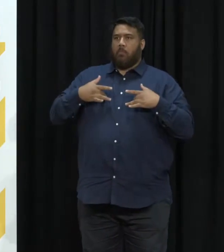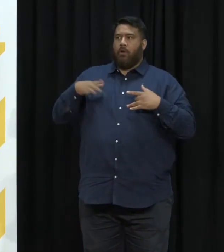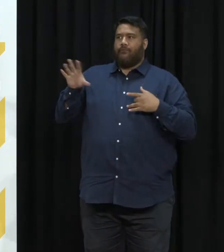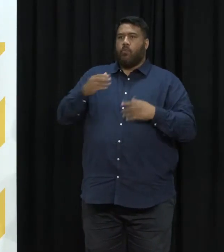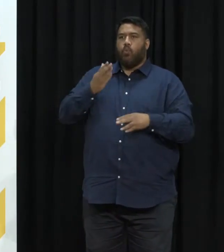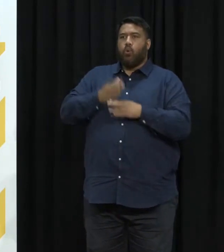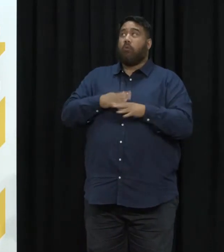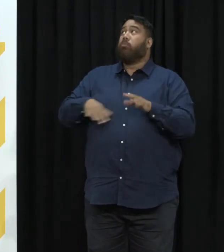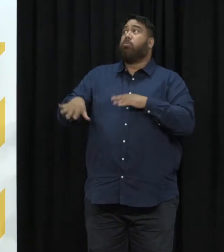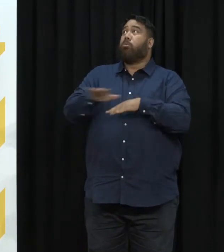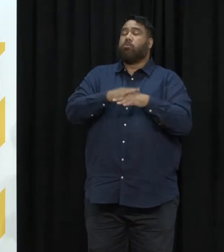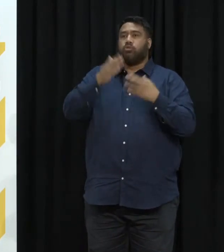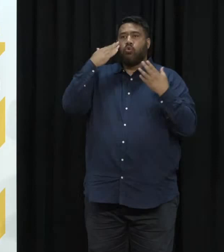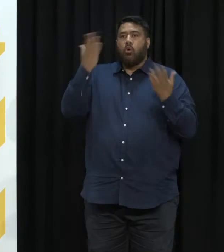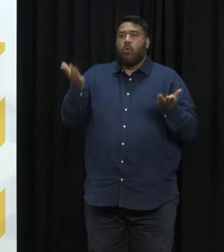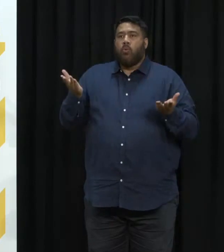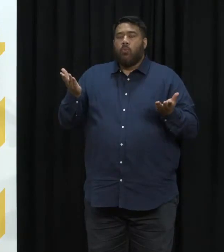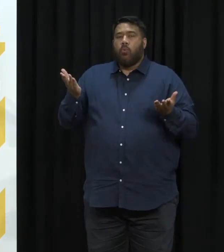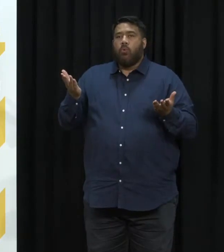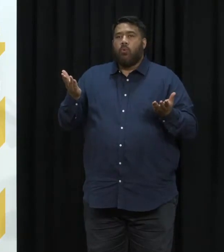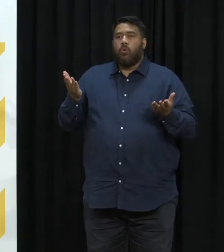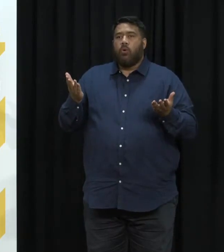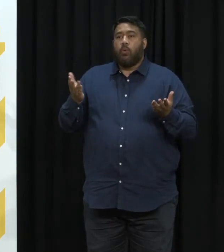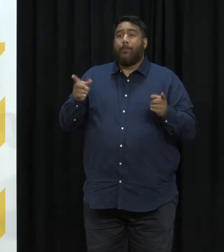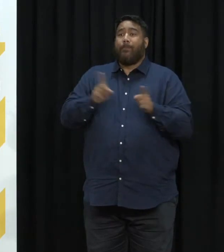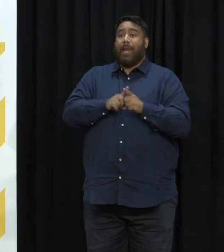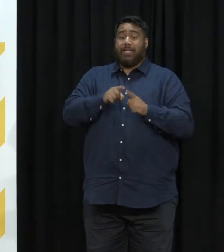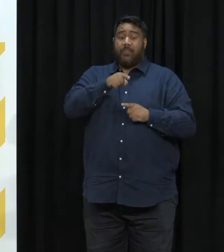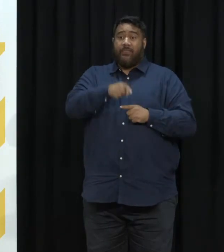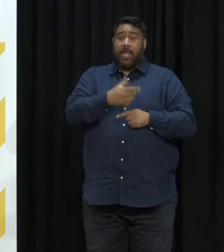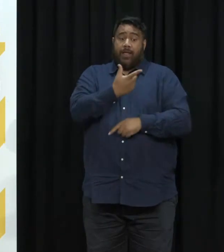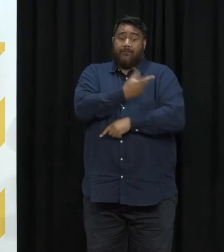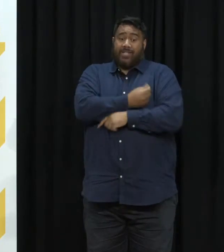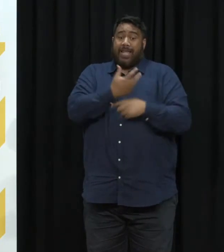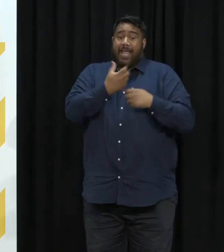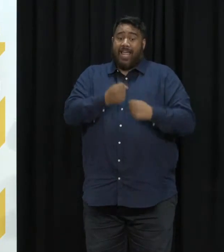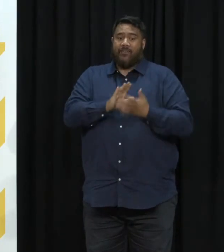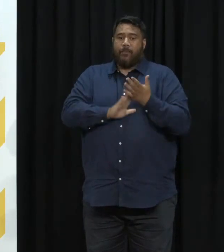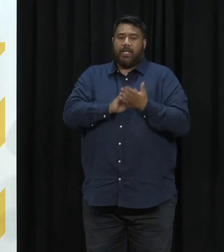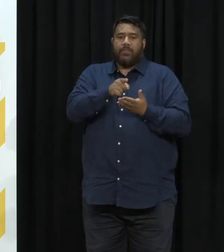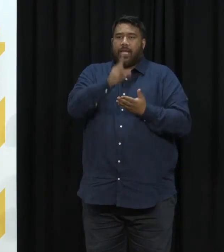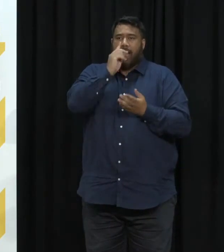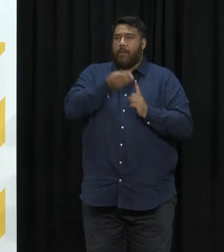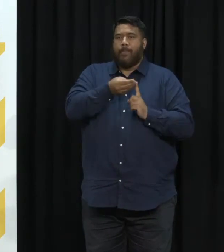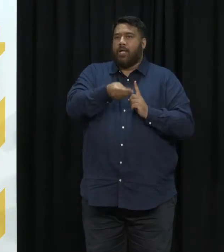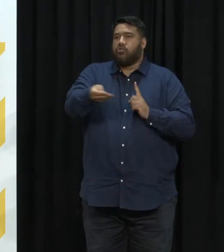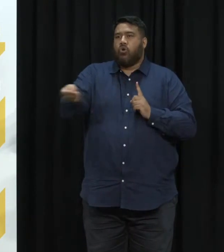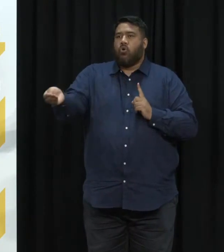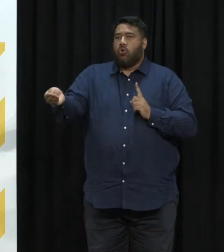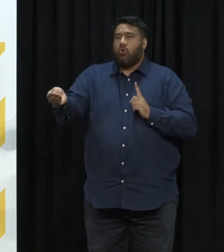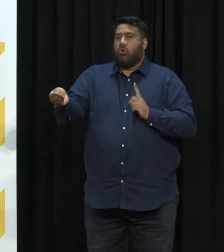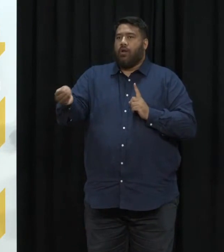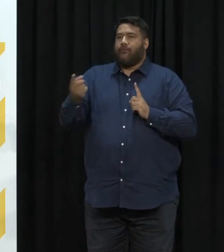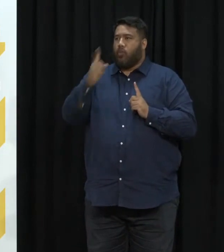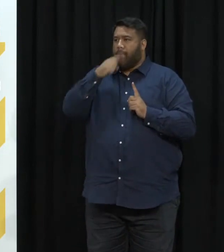it will help to protect against onward spread to other vulnerable community members that they work with. Now, this